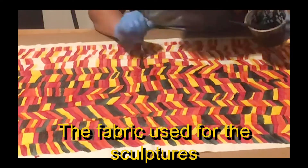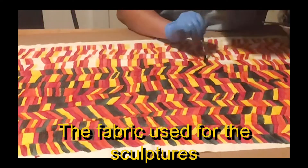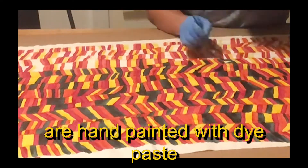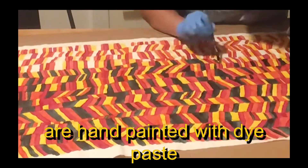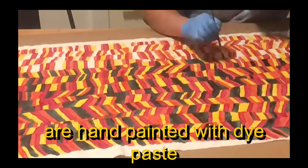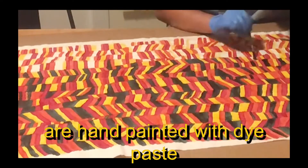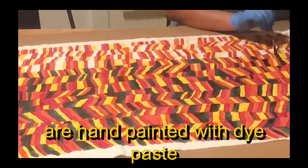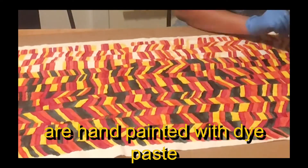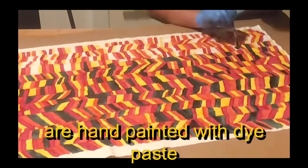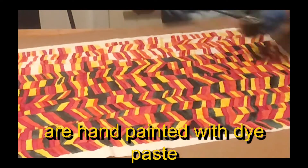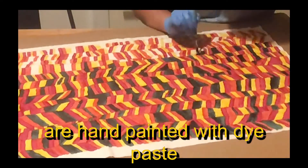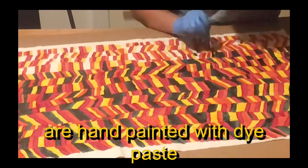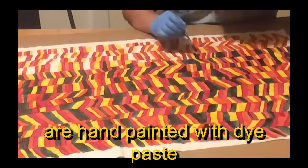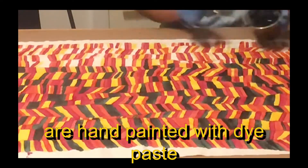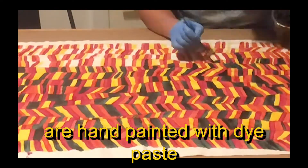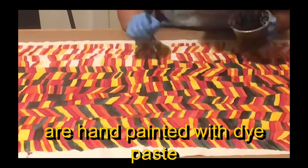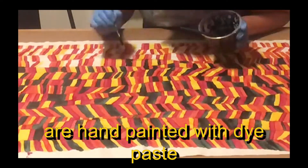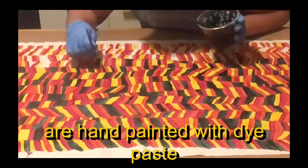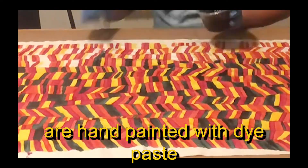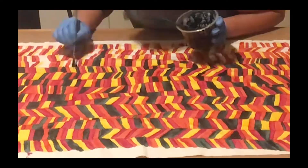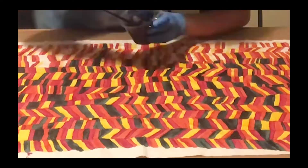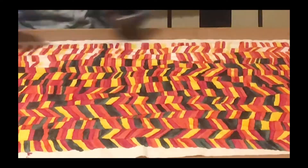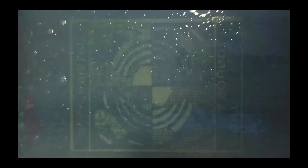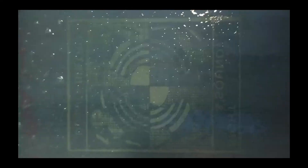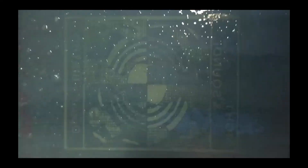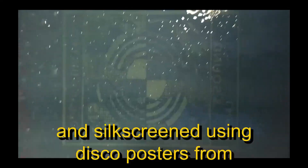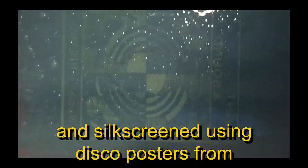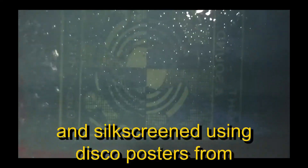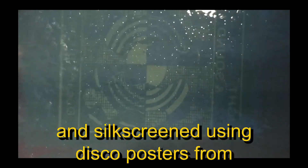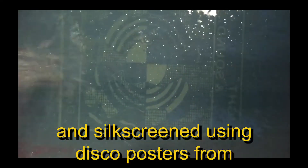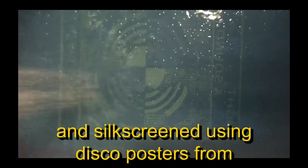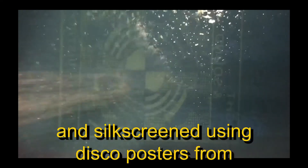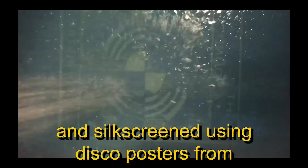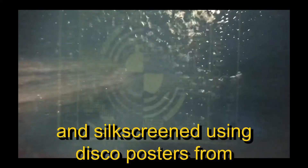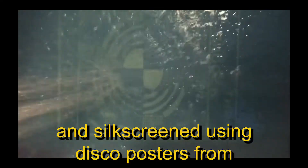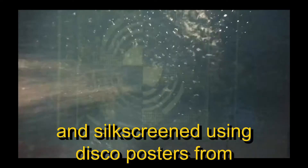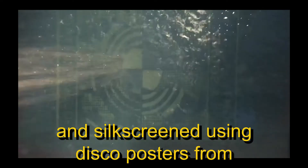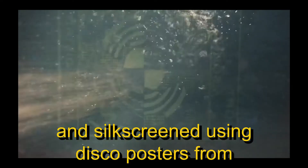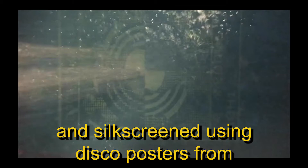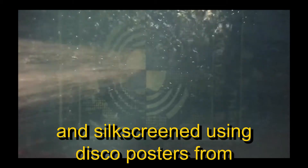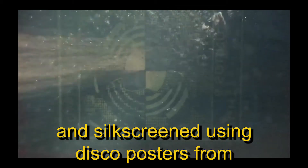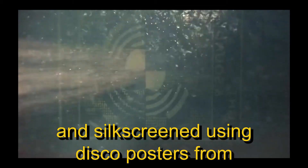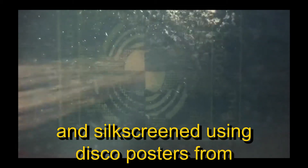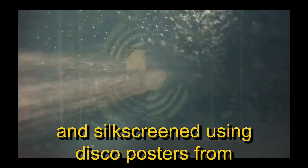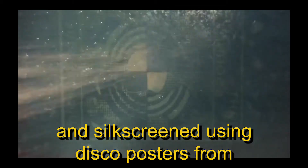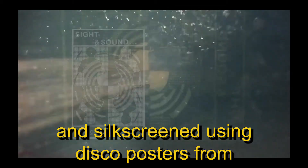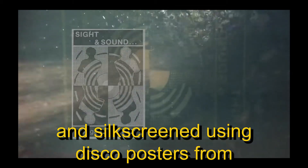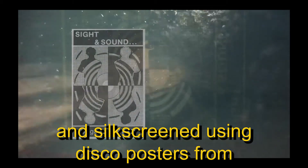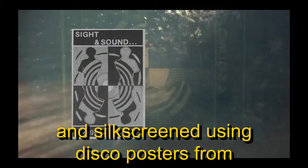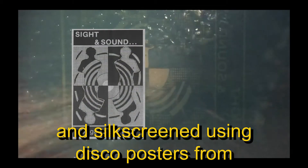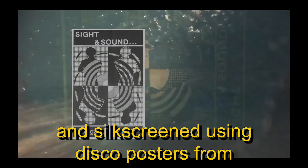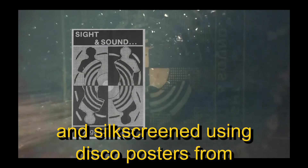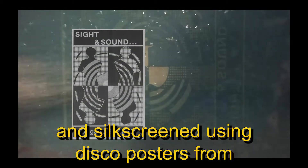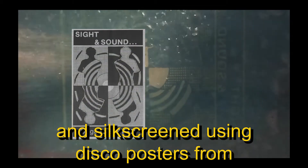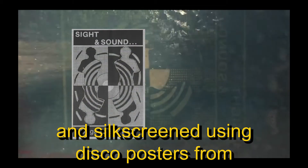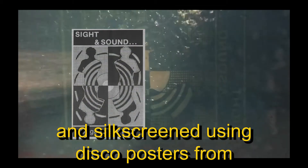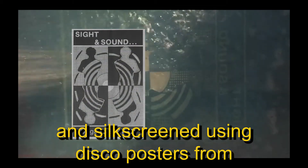are hand-painted with dye paste and silk-screened using disco posters from Chicago from